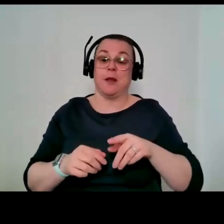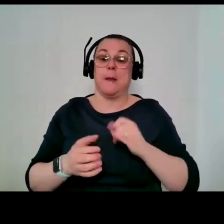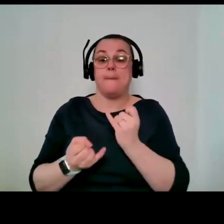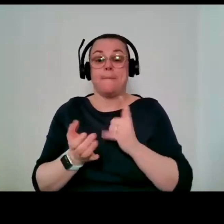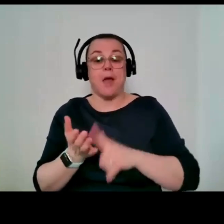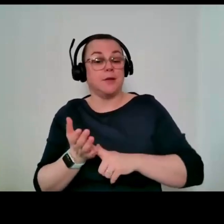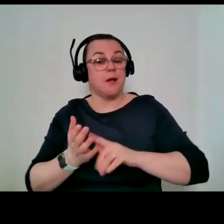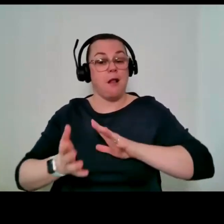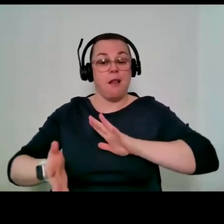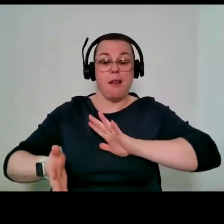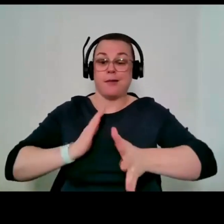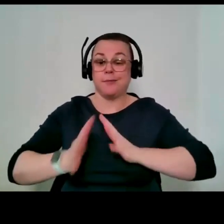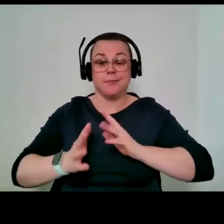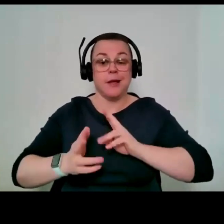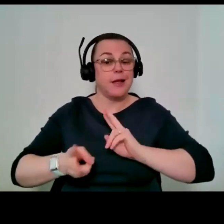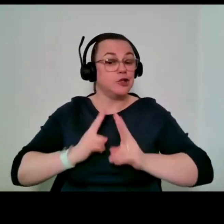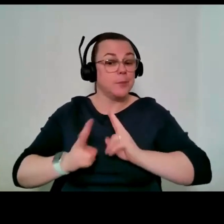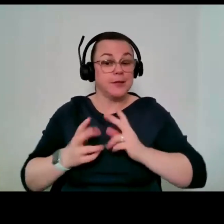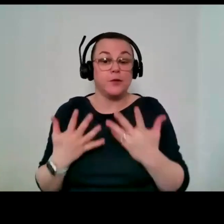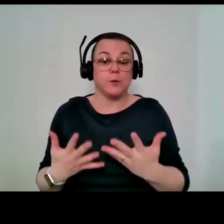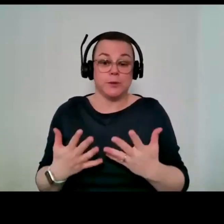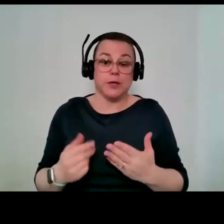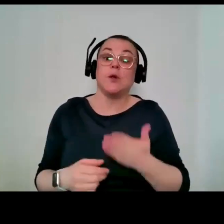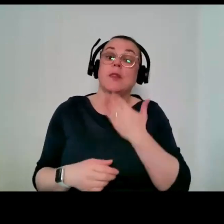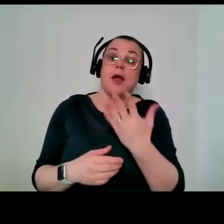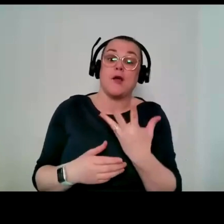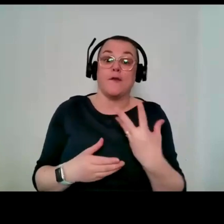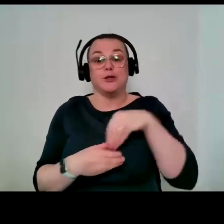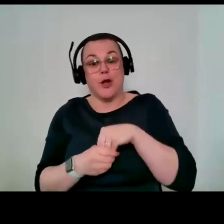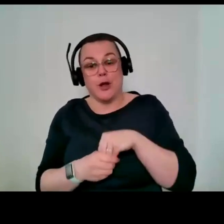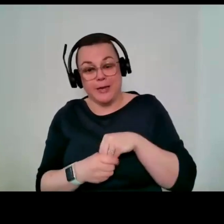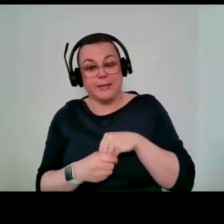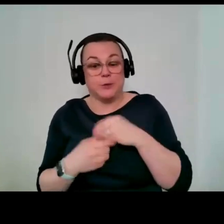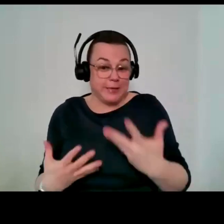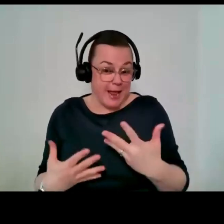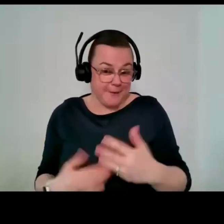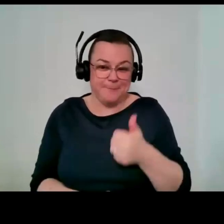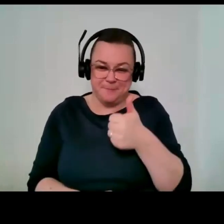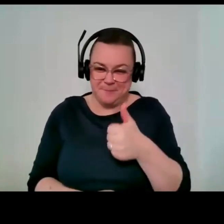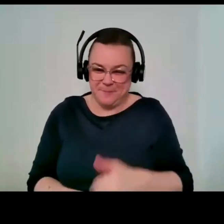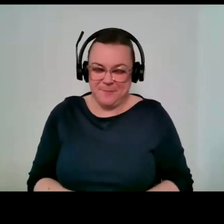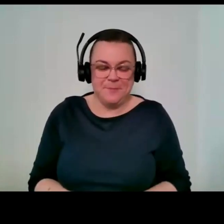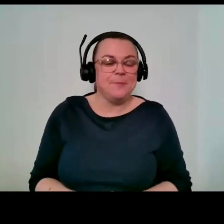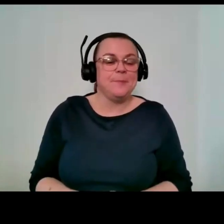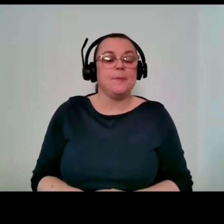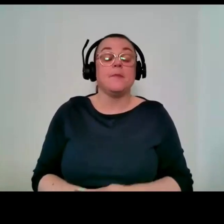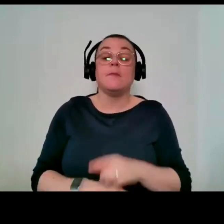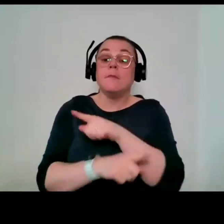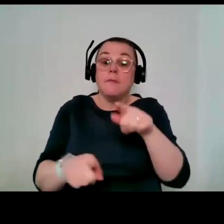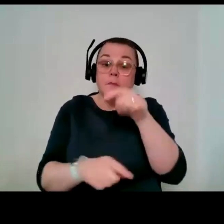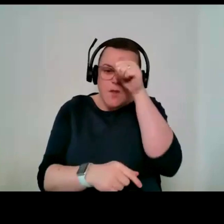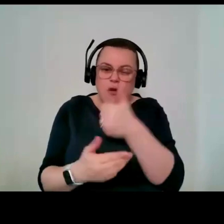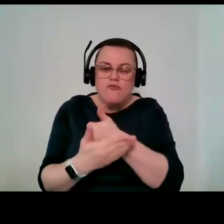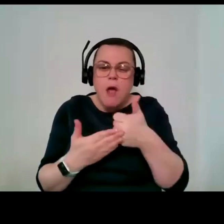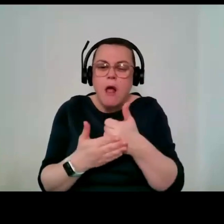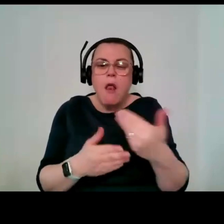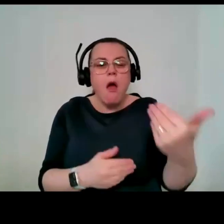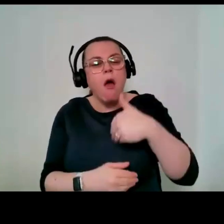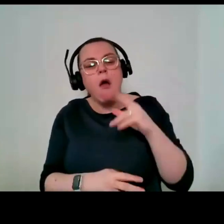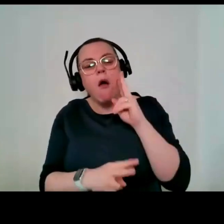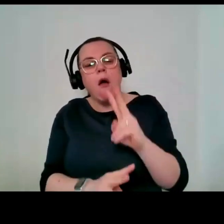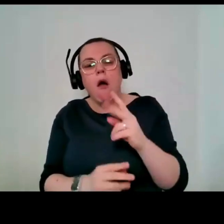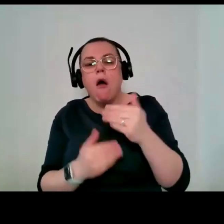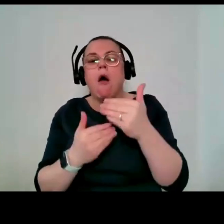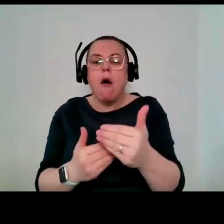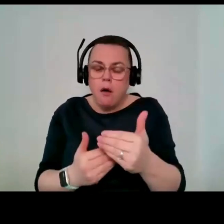Sign Language interpreter for today. Thank you so much for joining us, Lydia. As you will know, if you're a regular attendee of these sessions, we